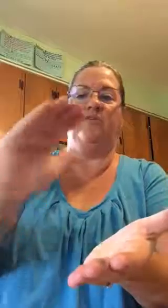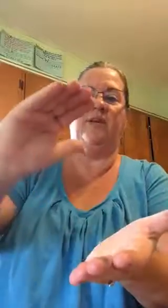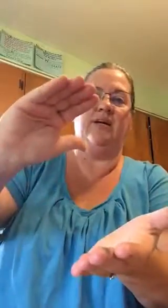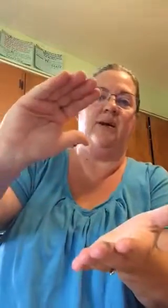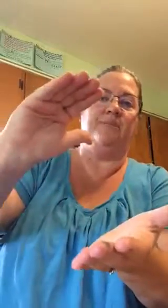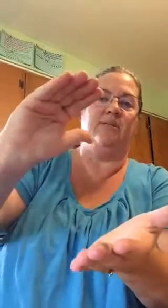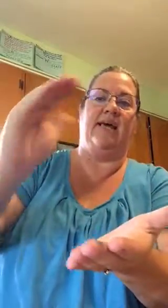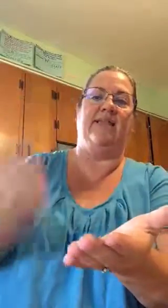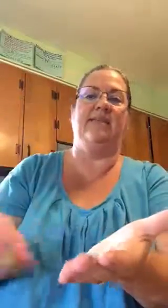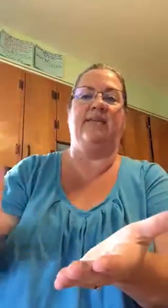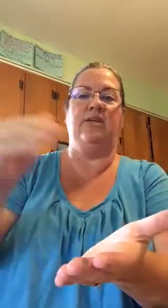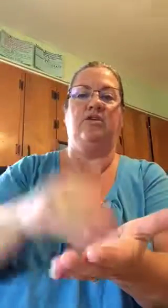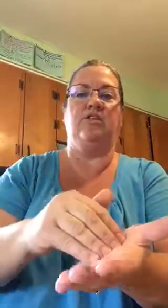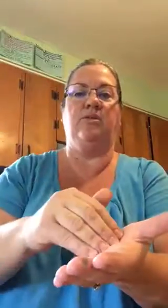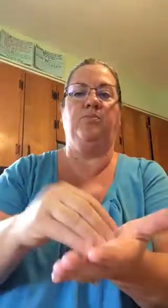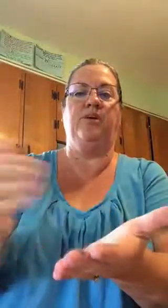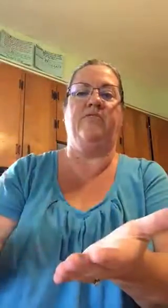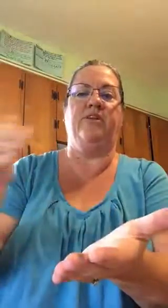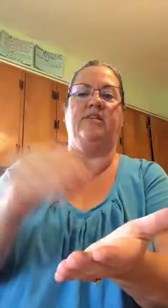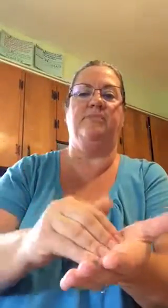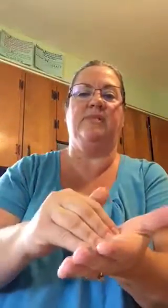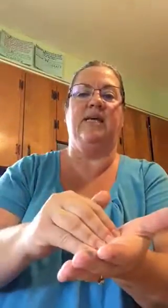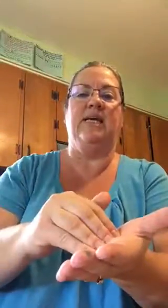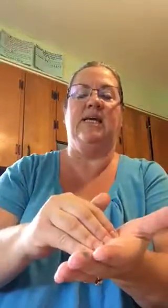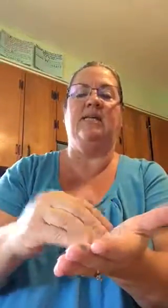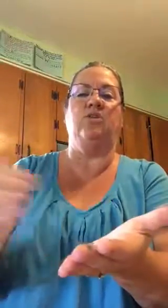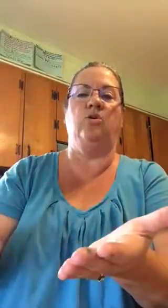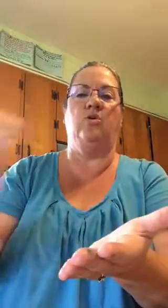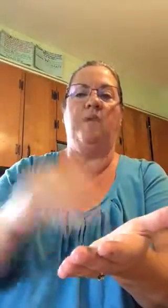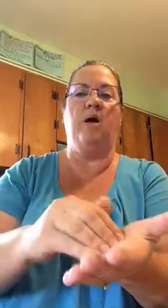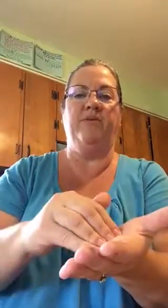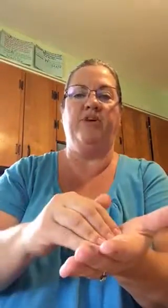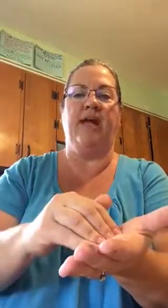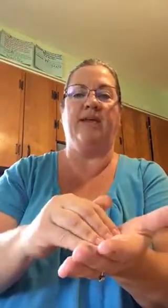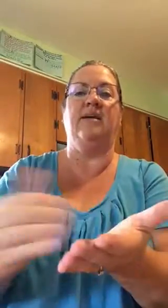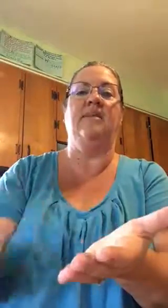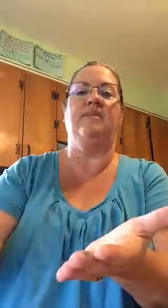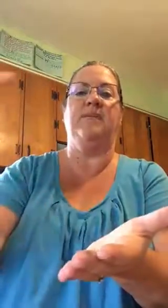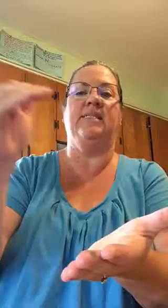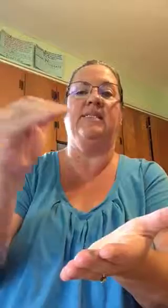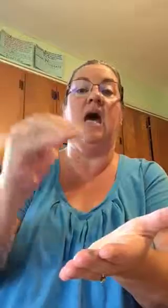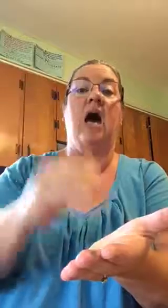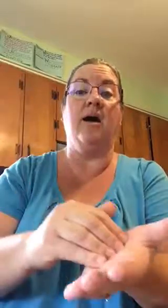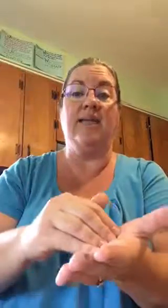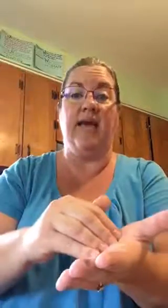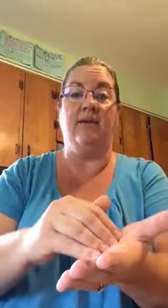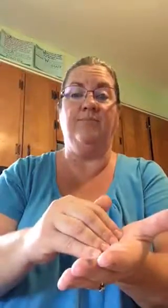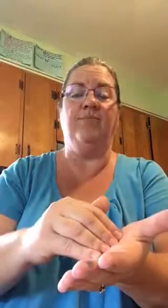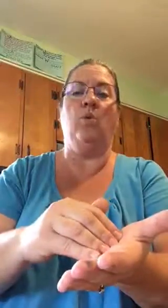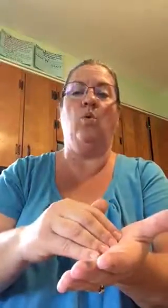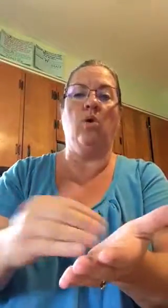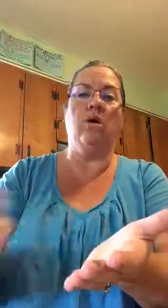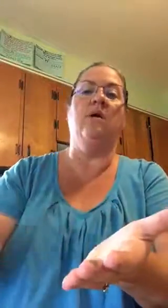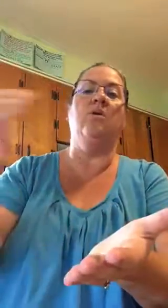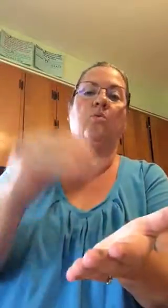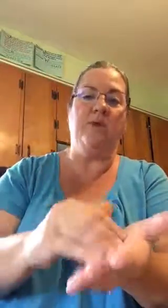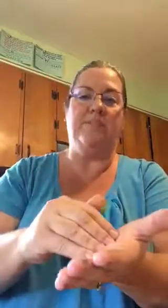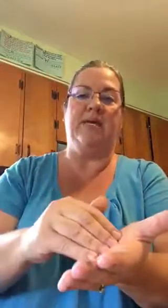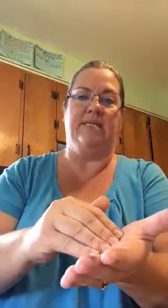of cupped like this, and you just put your fingertips into the palm of your hand. This means again or